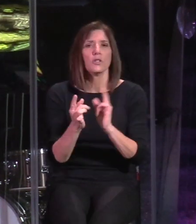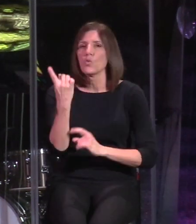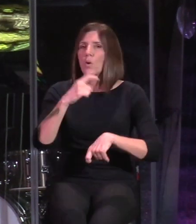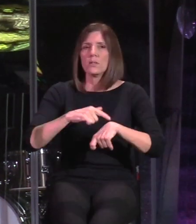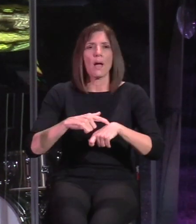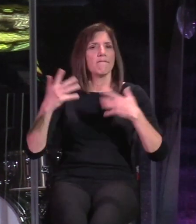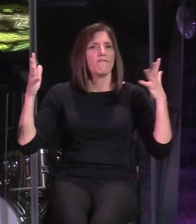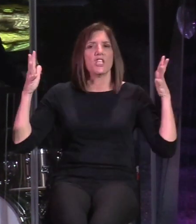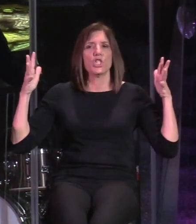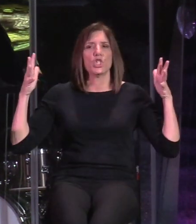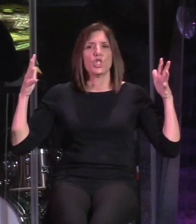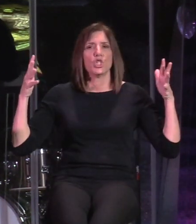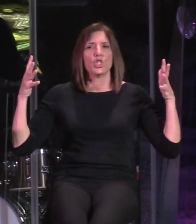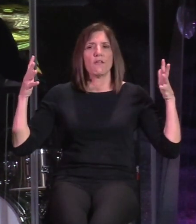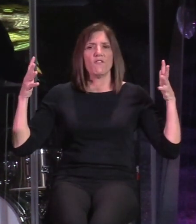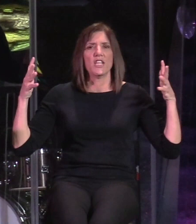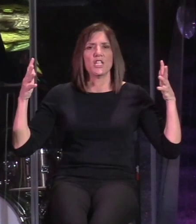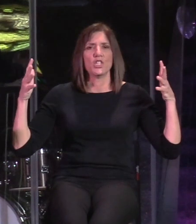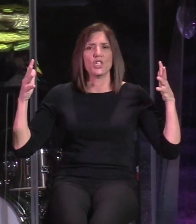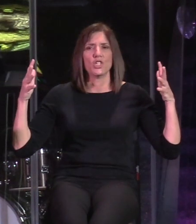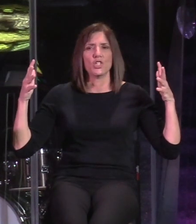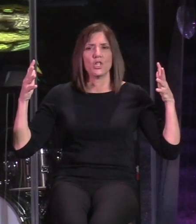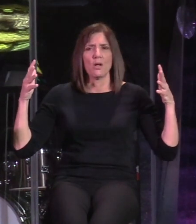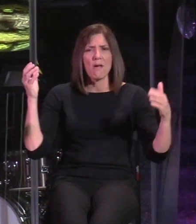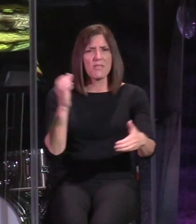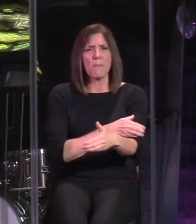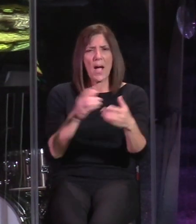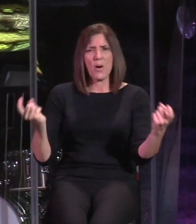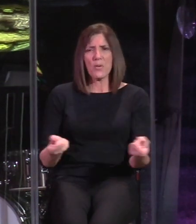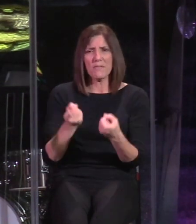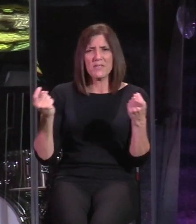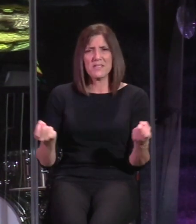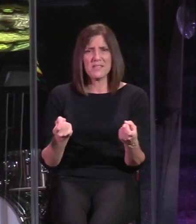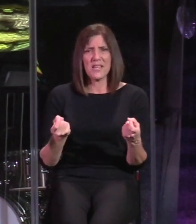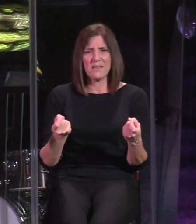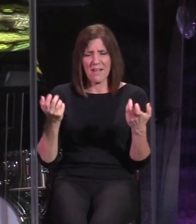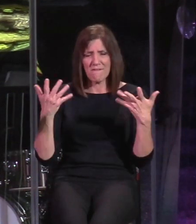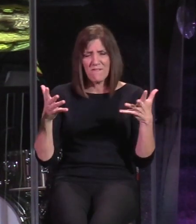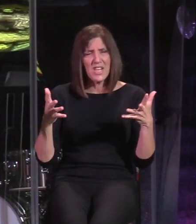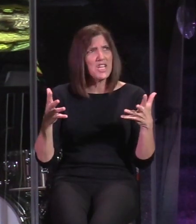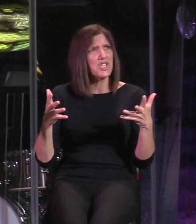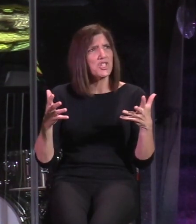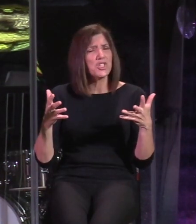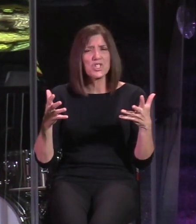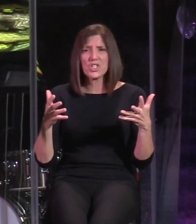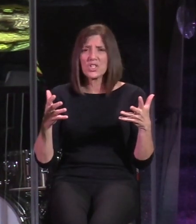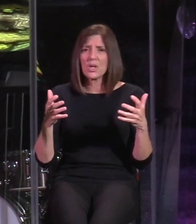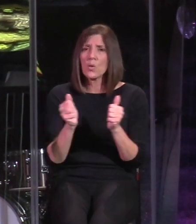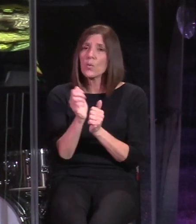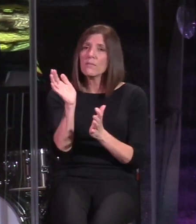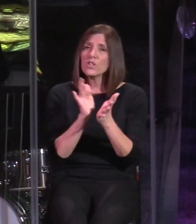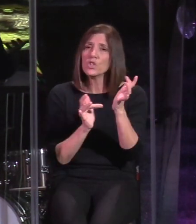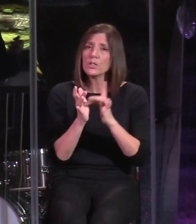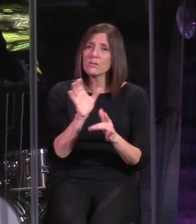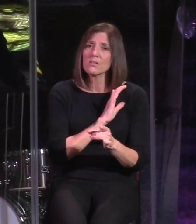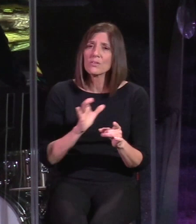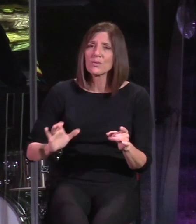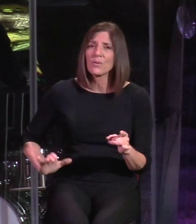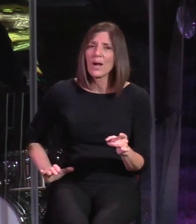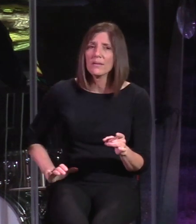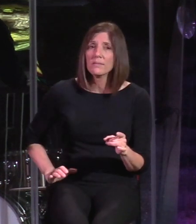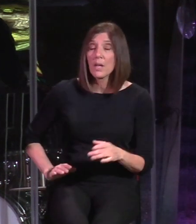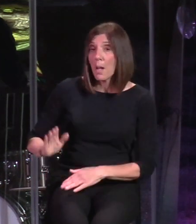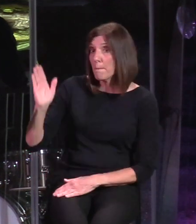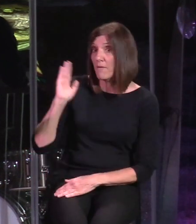away sin, which means to remove sin's power and defilement from God's people. And so whereas before